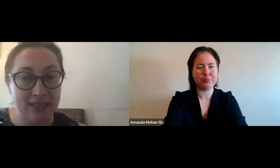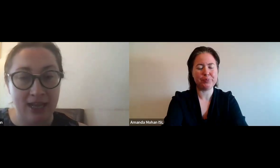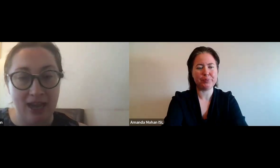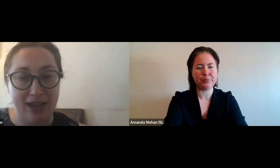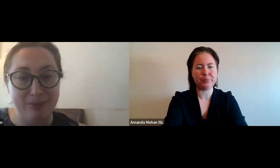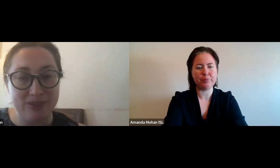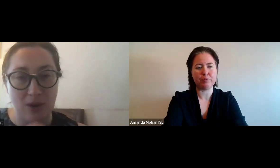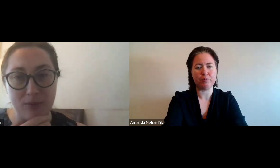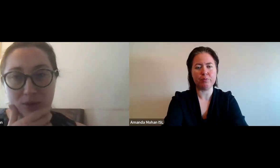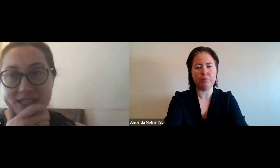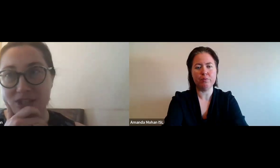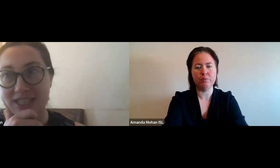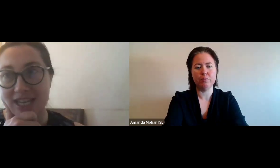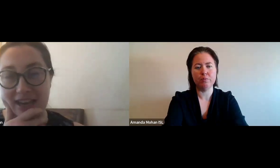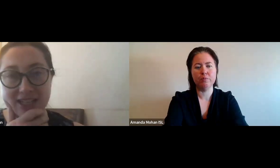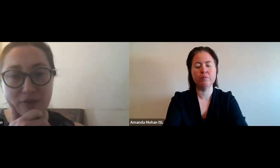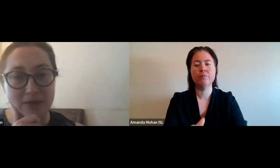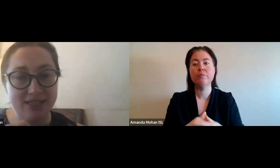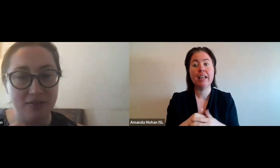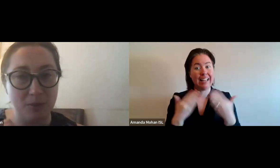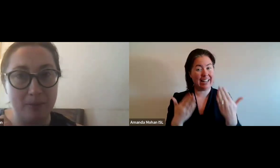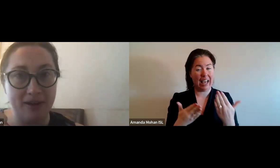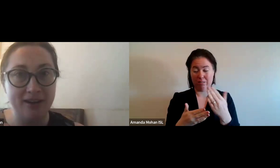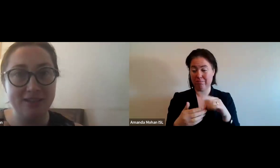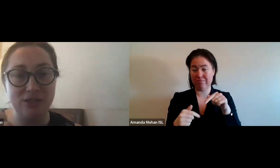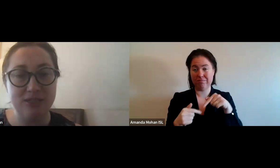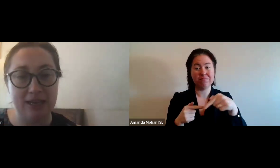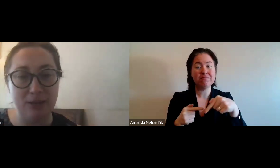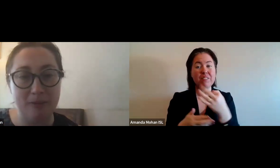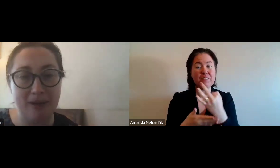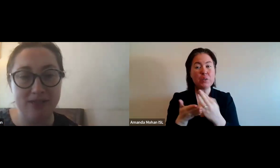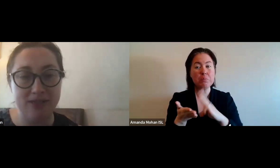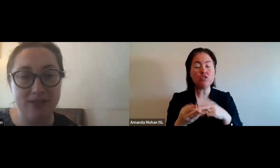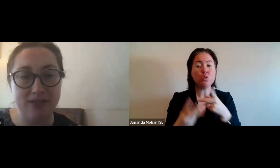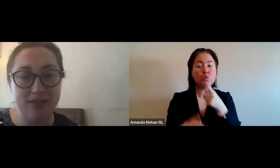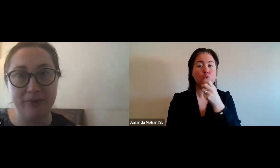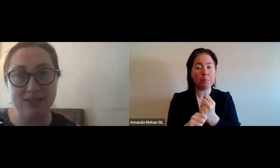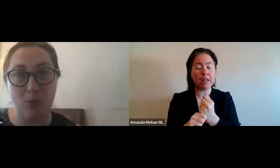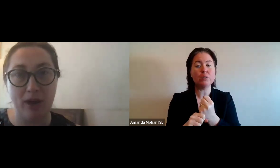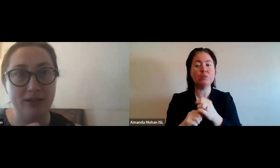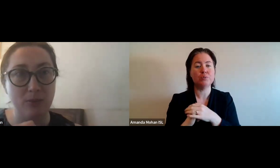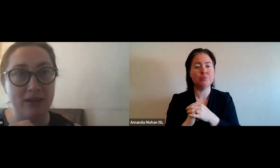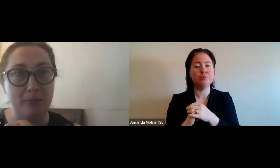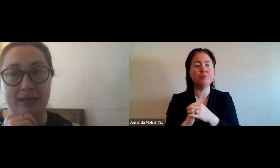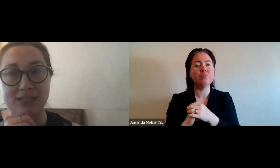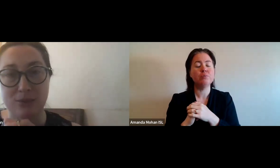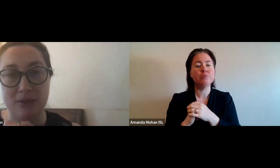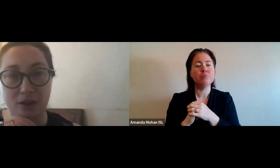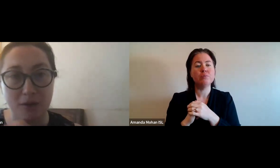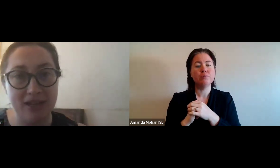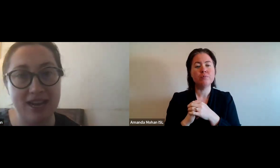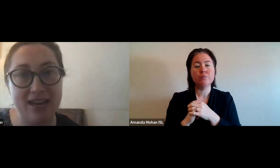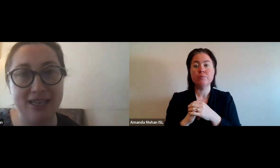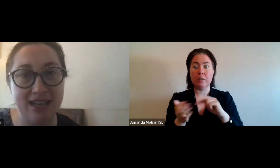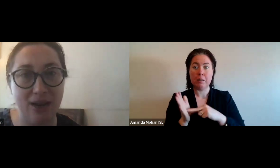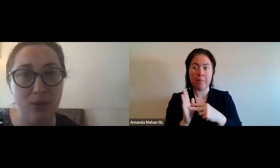submitted. So I'm going to just take the last few minutes of the webinar to tell you about some work that we are planning to do